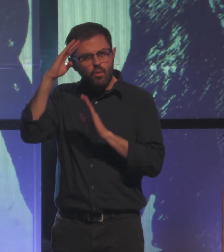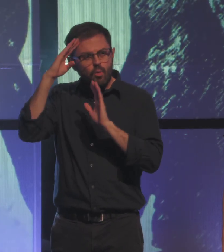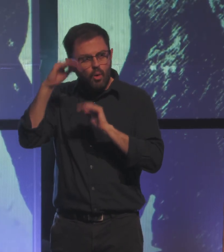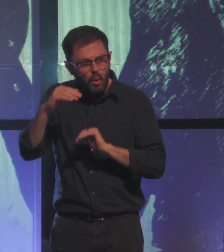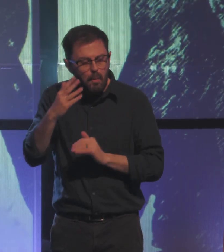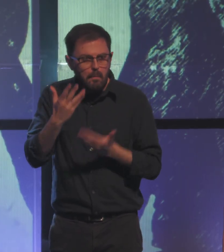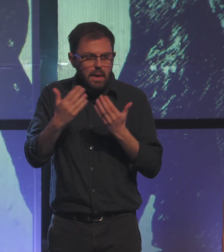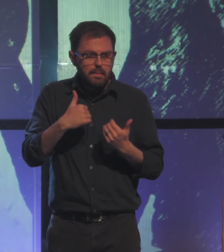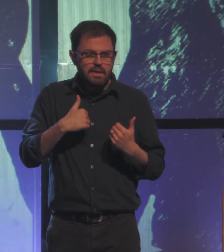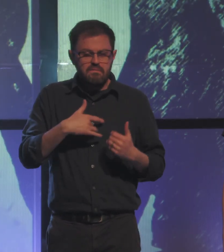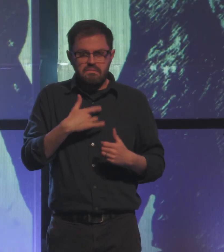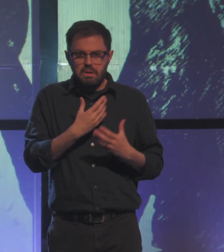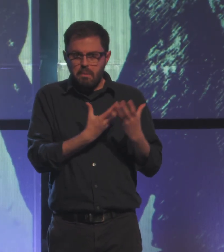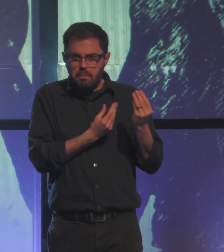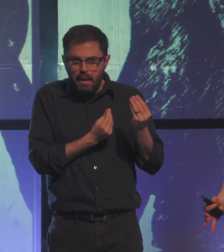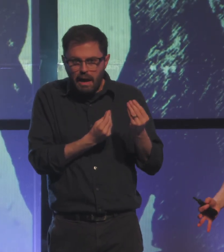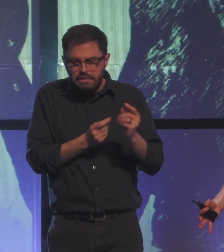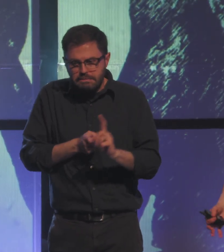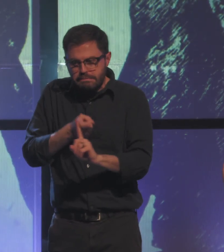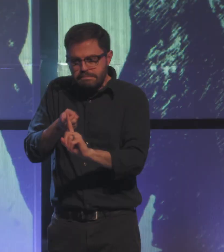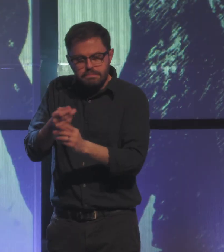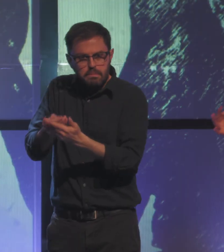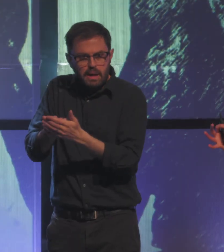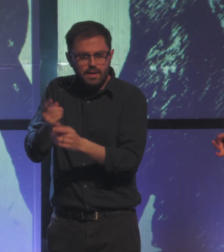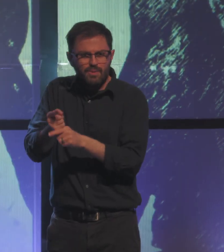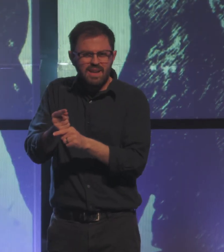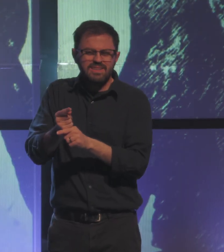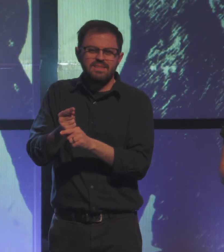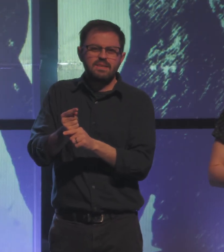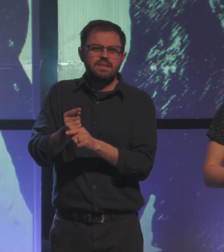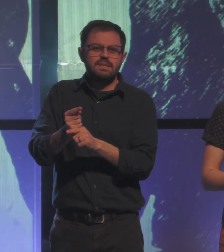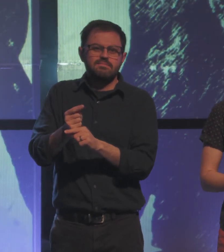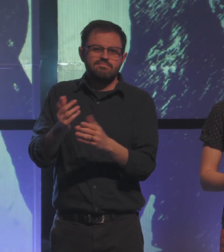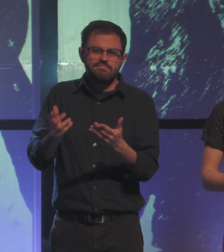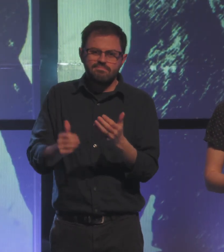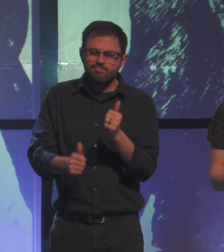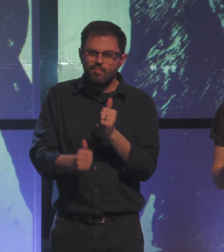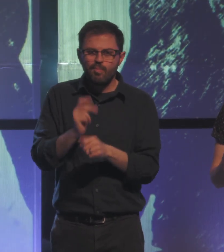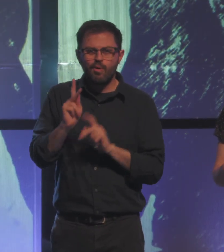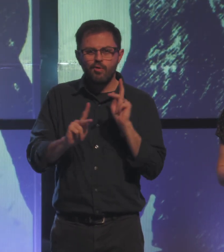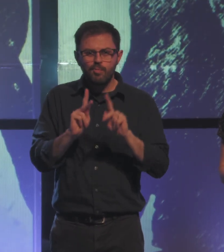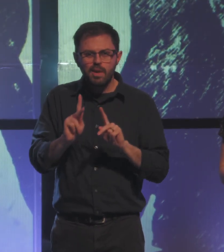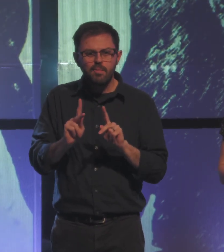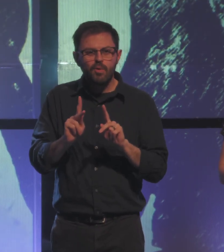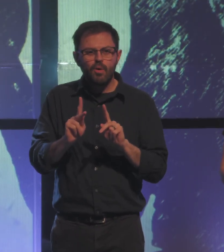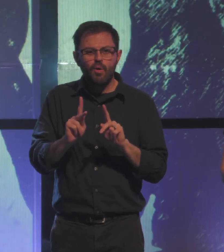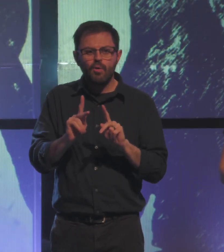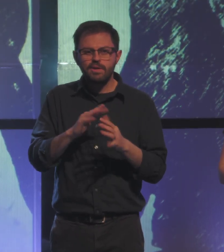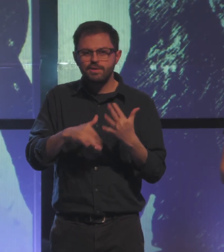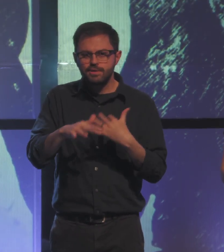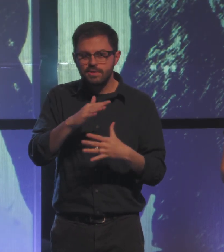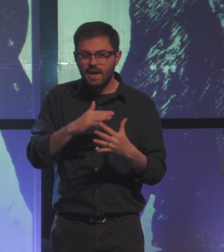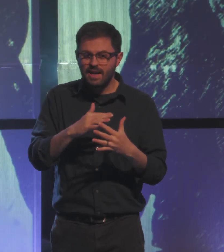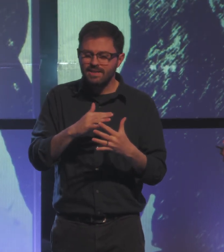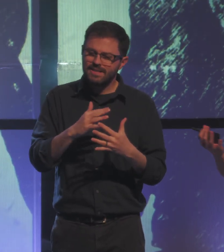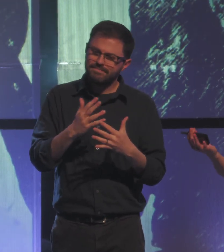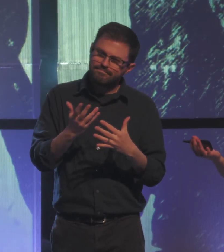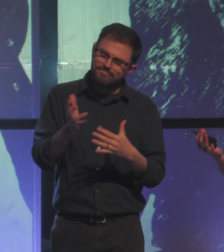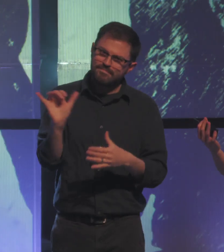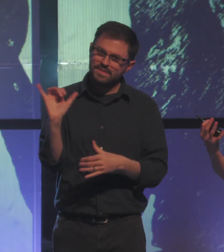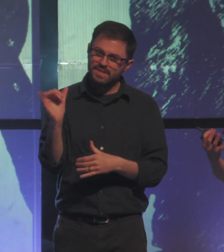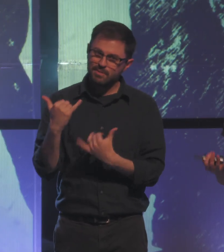blind man. But most people, right? Most people in society, maybe similar to us today, they